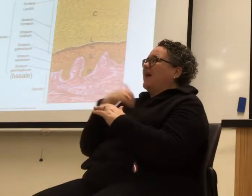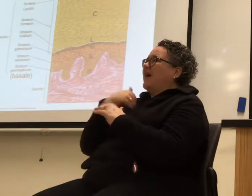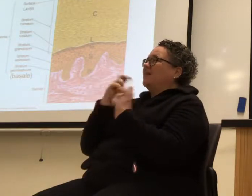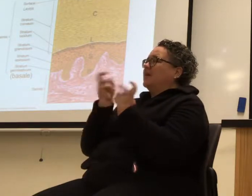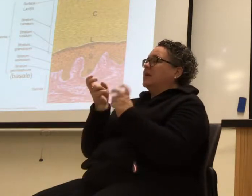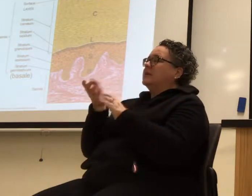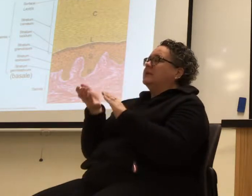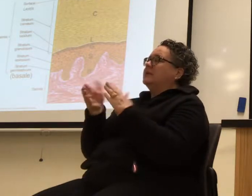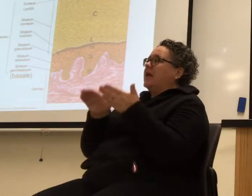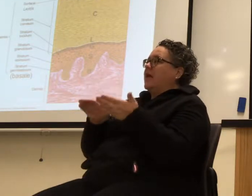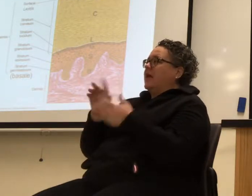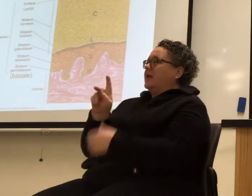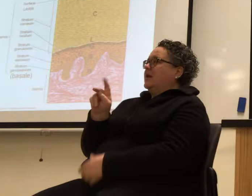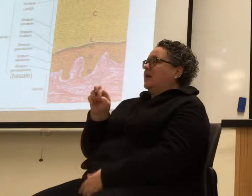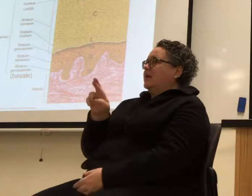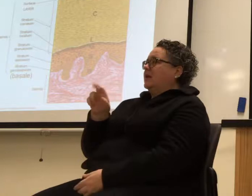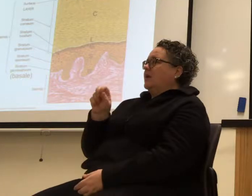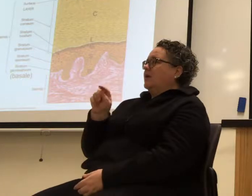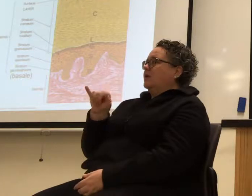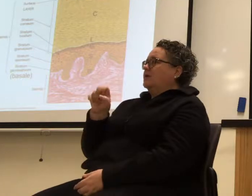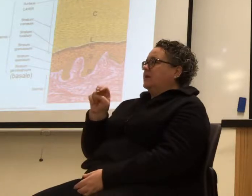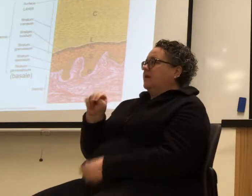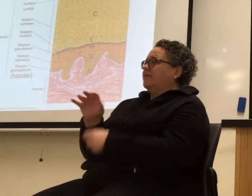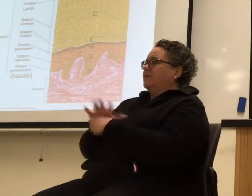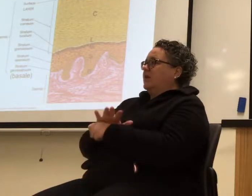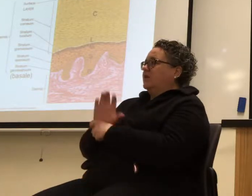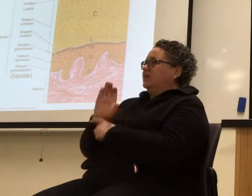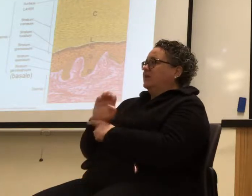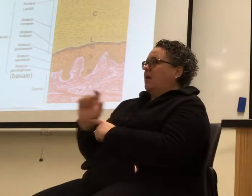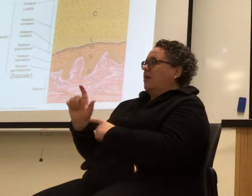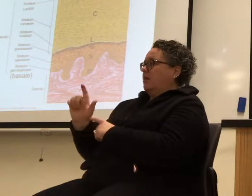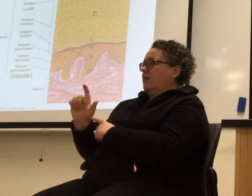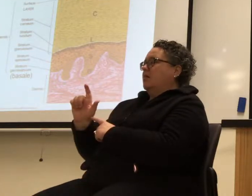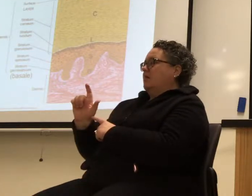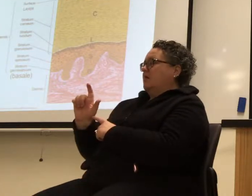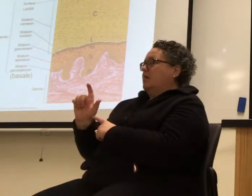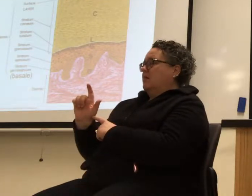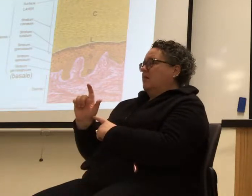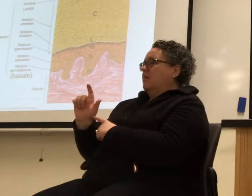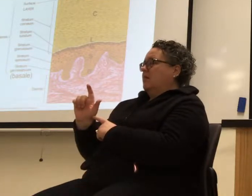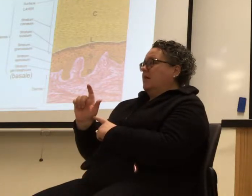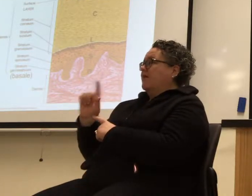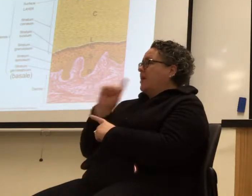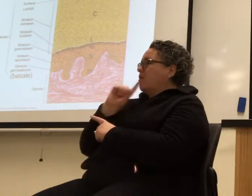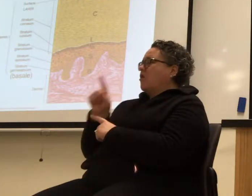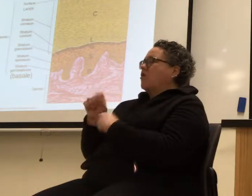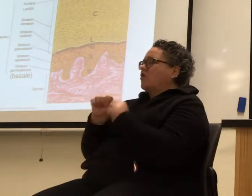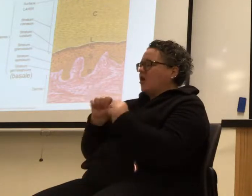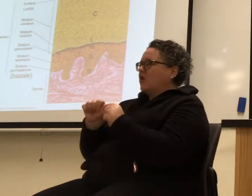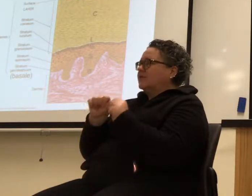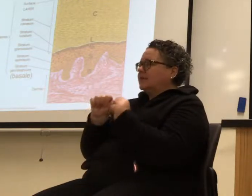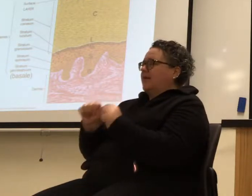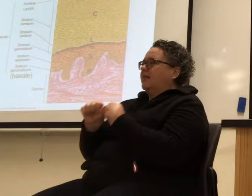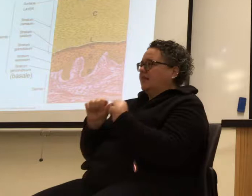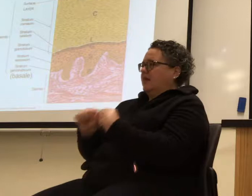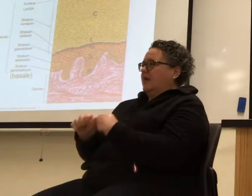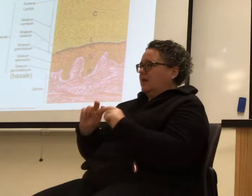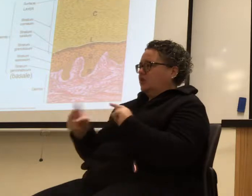dead keratin-filled cells that are constantly shed.